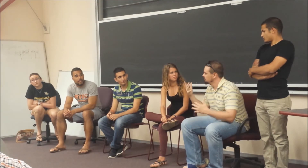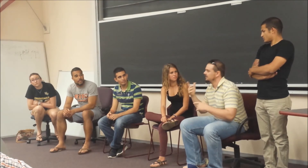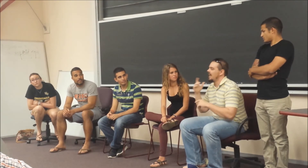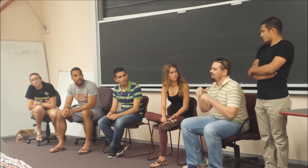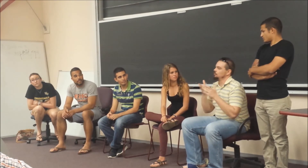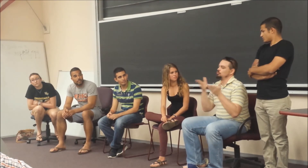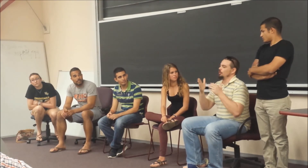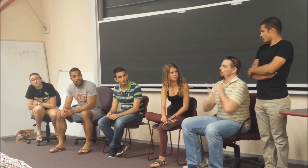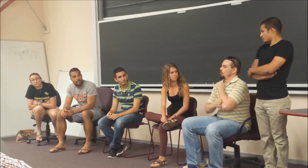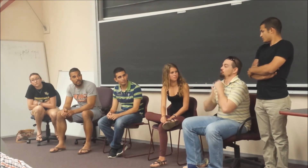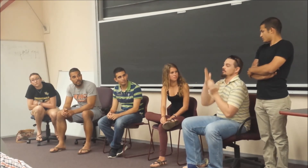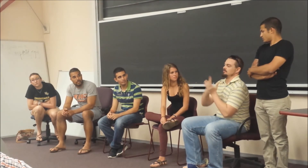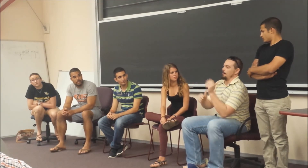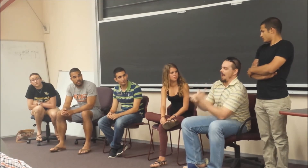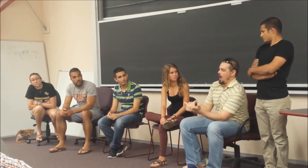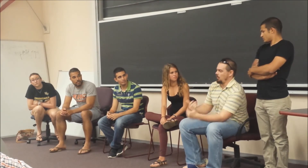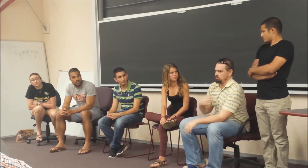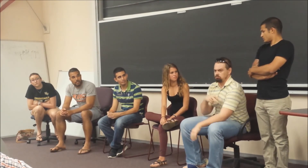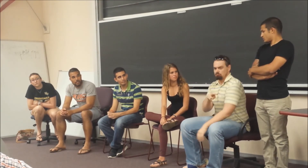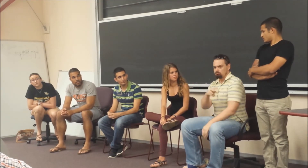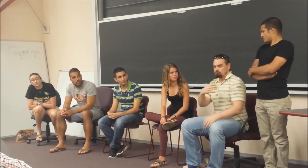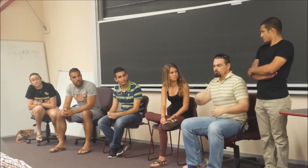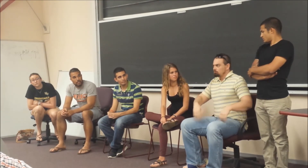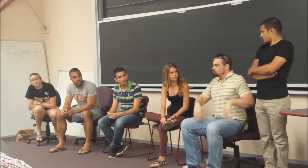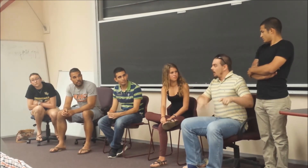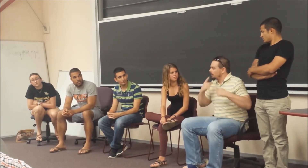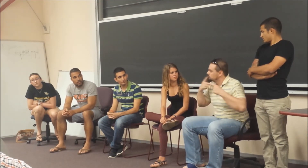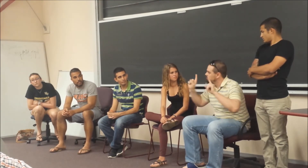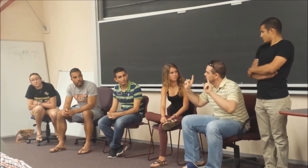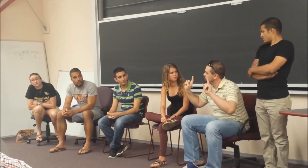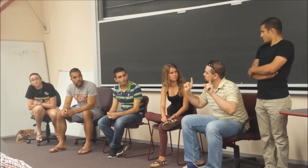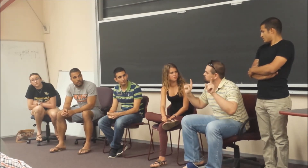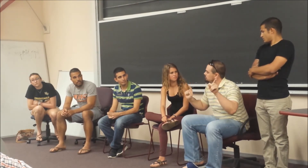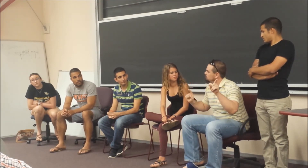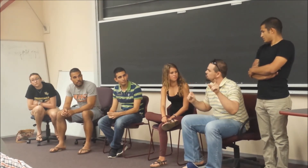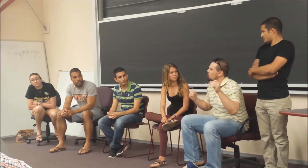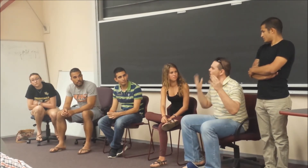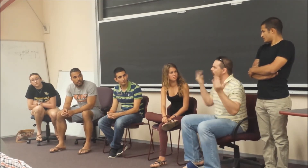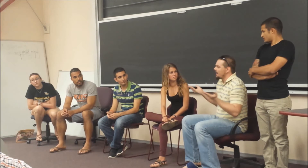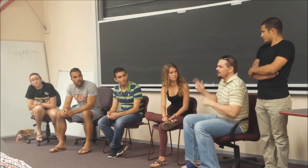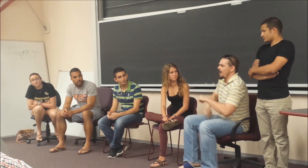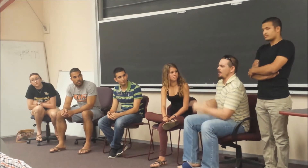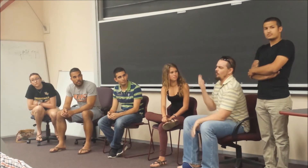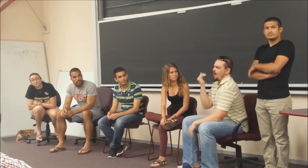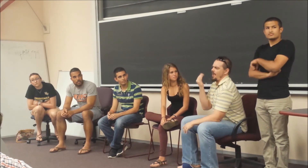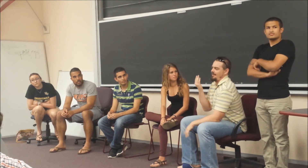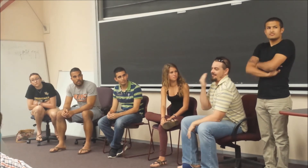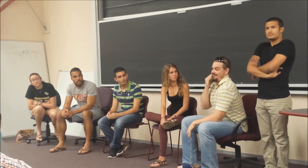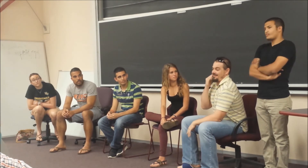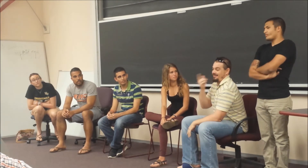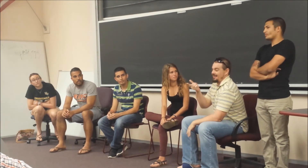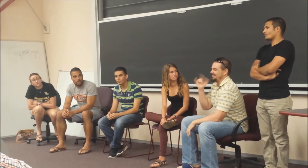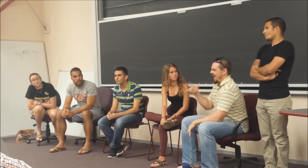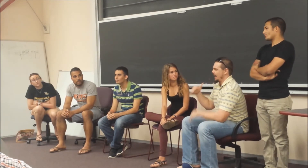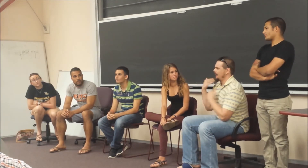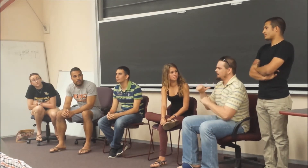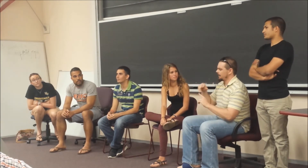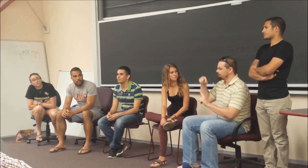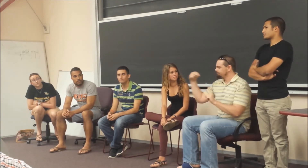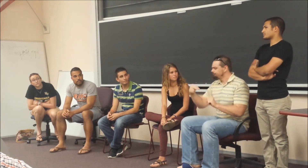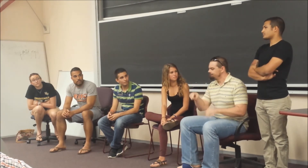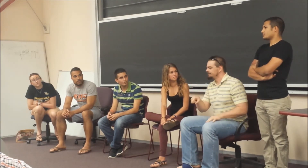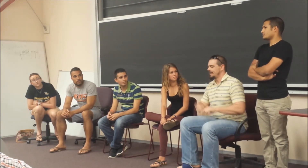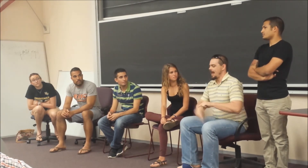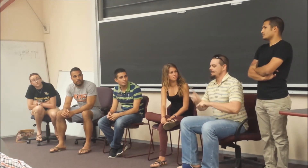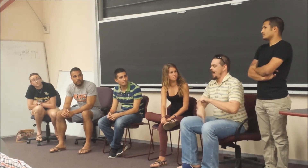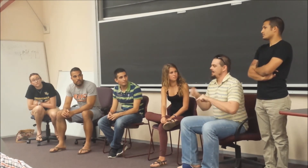doesn't matter whether you're deaf or hearing or whatever. They have to serve their country somehow. So looking at that, it makes me see that they can succeed.